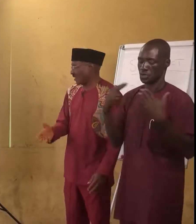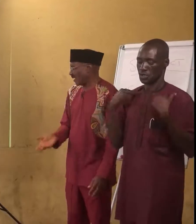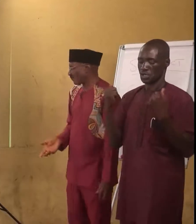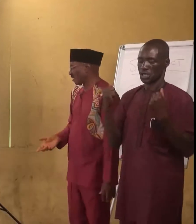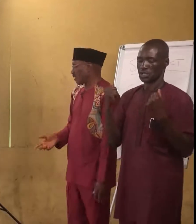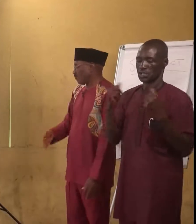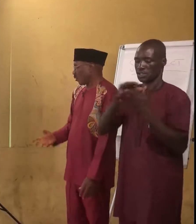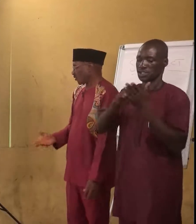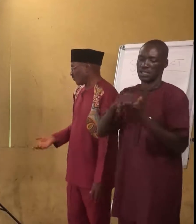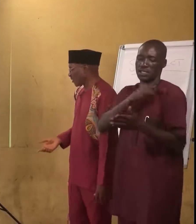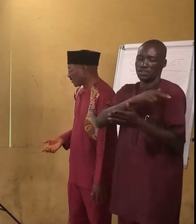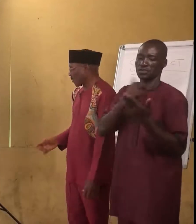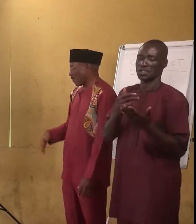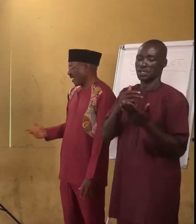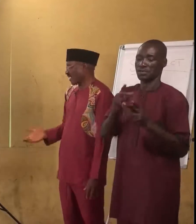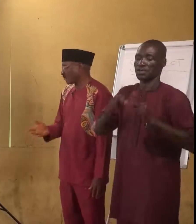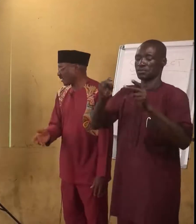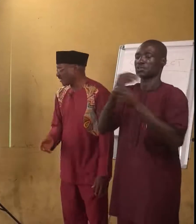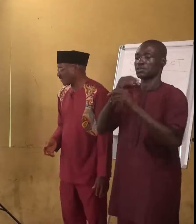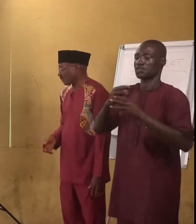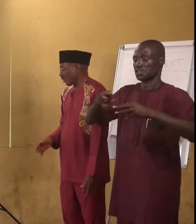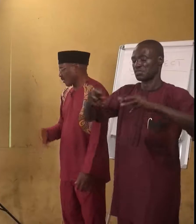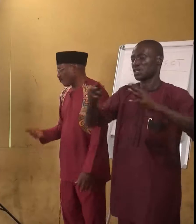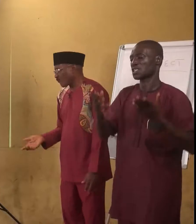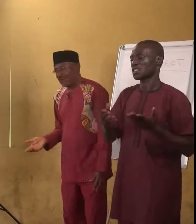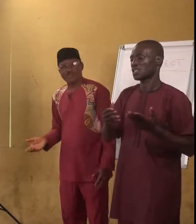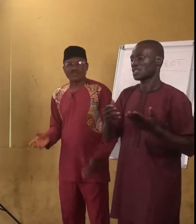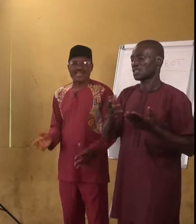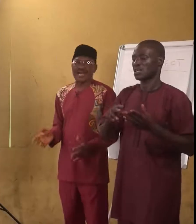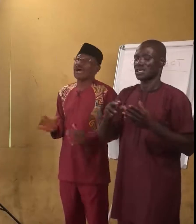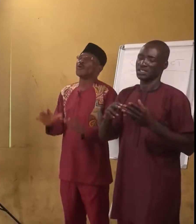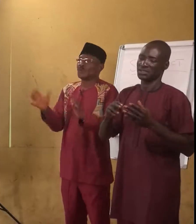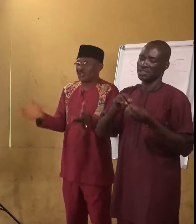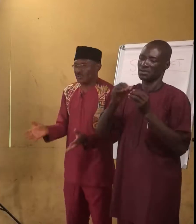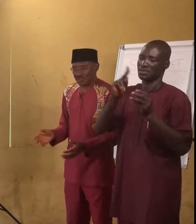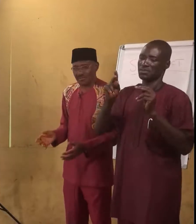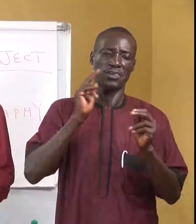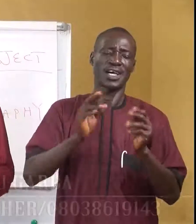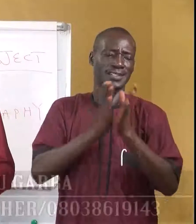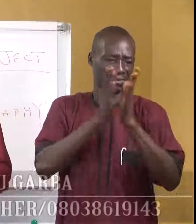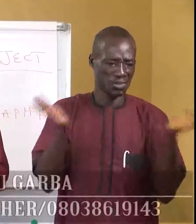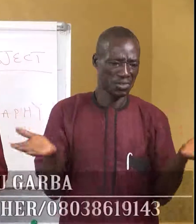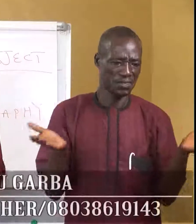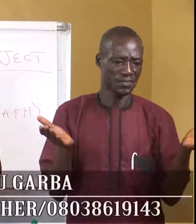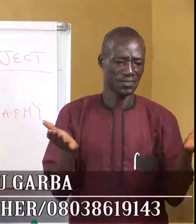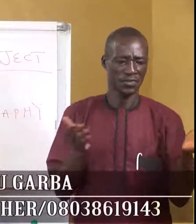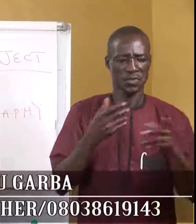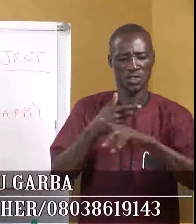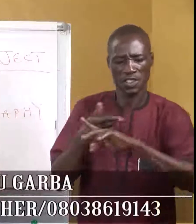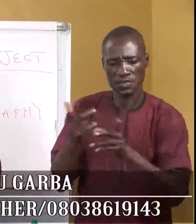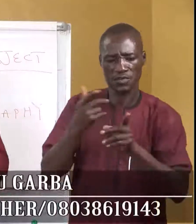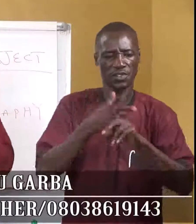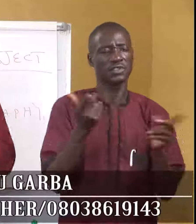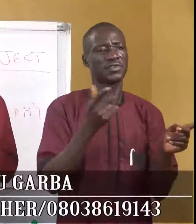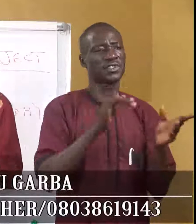are there, post office, marketplaces. The population there are homogeneous. We are homogeneous in the sense